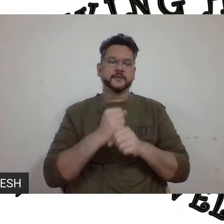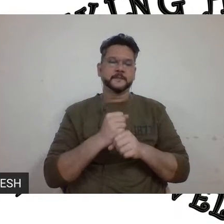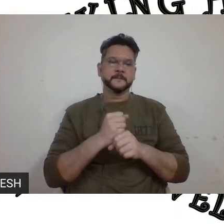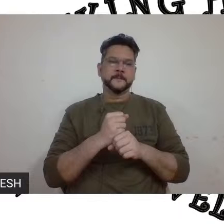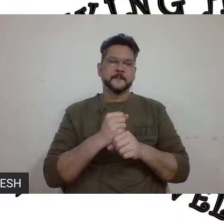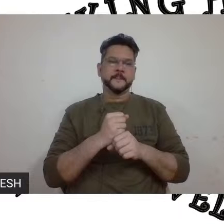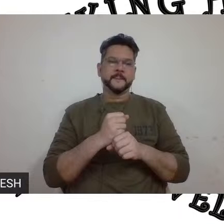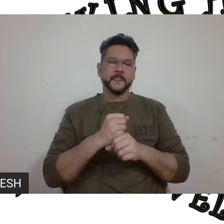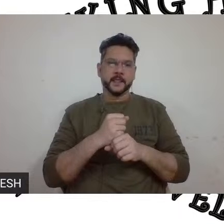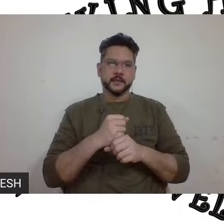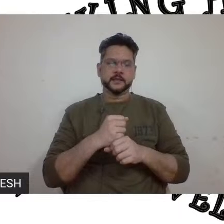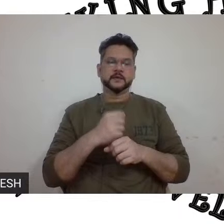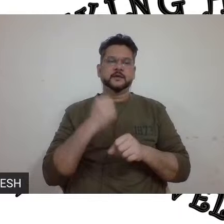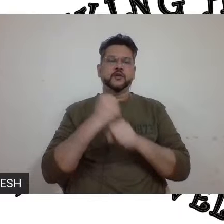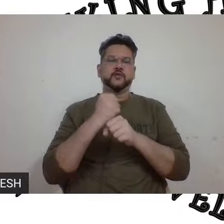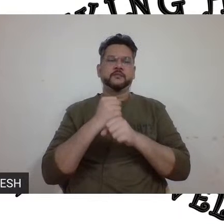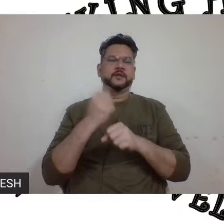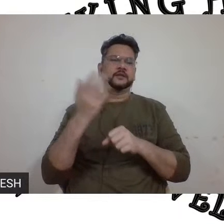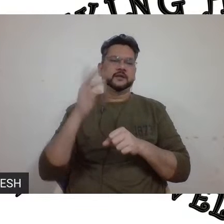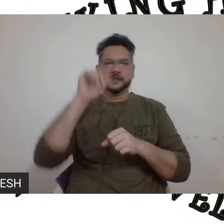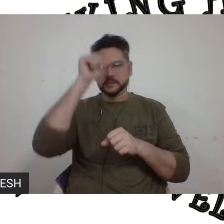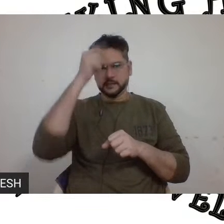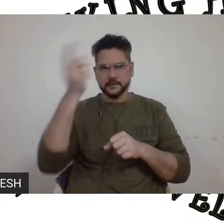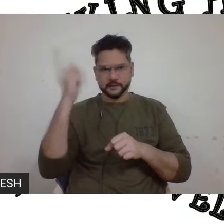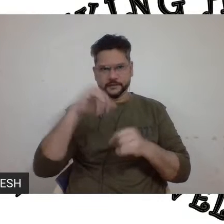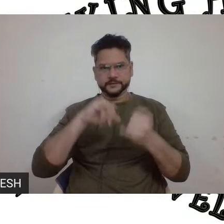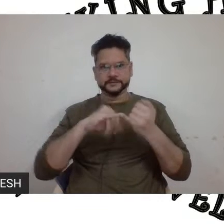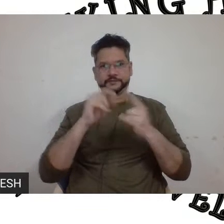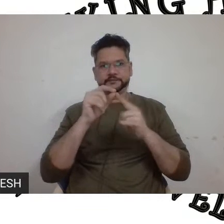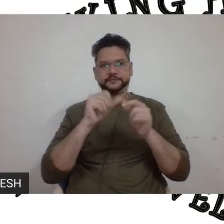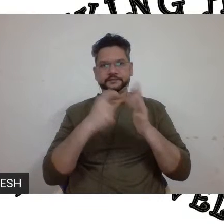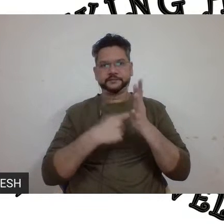of India, Mr. Sparsh Gupta, IAS,